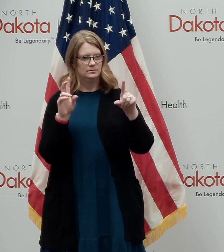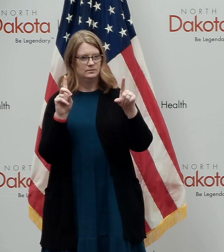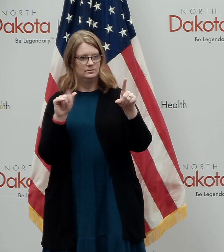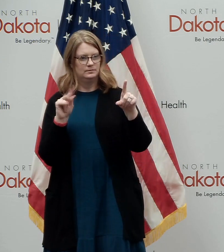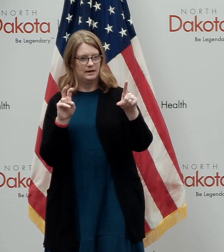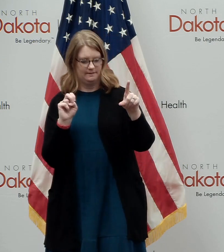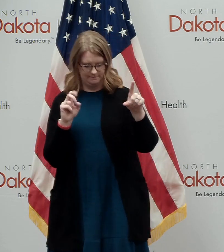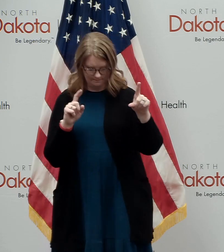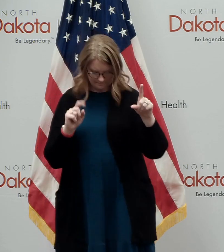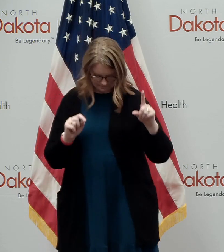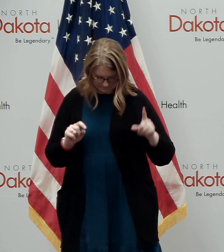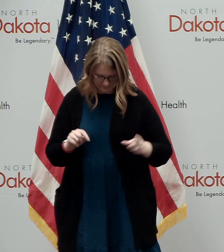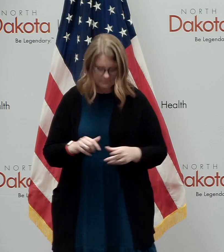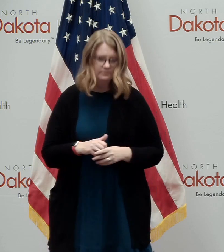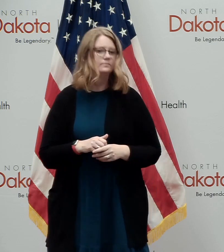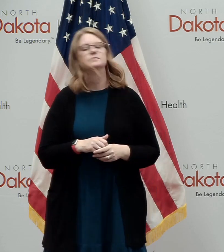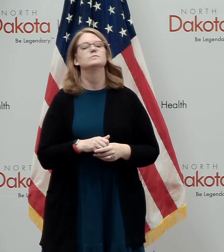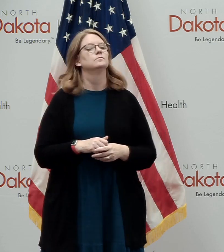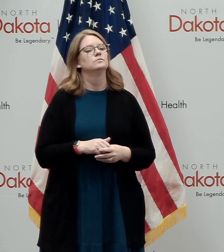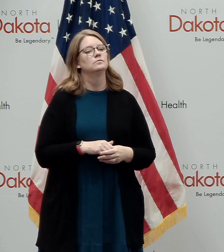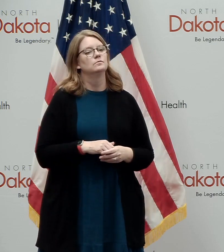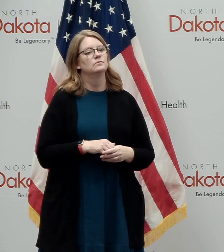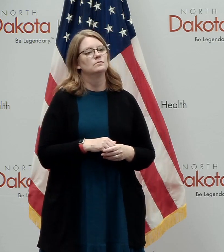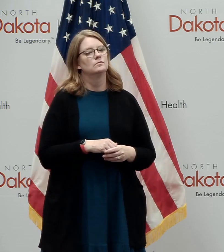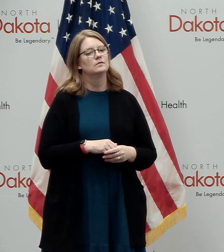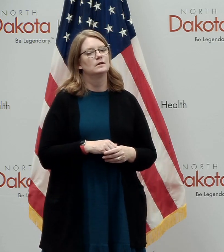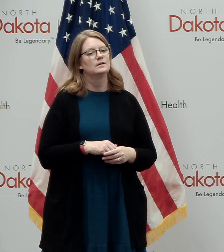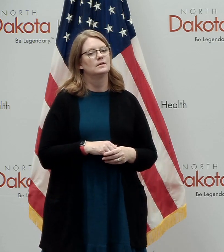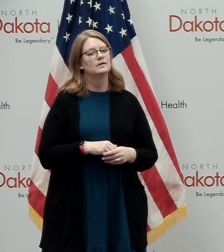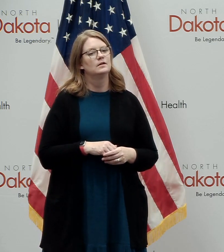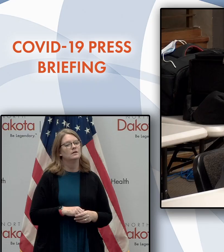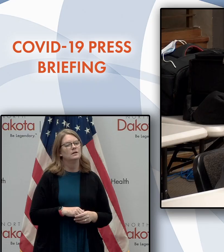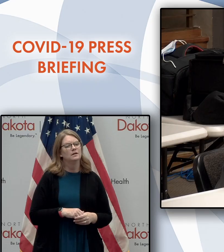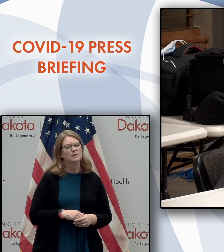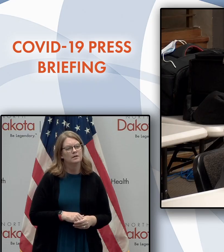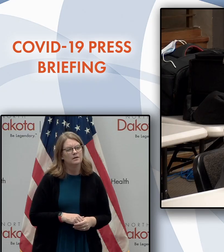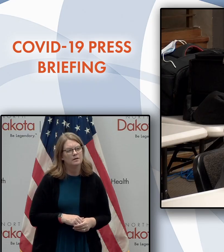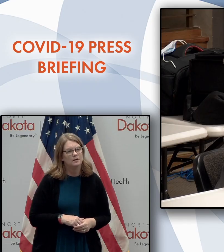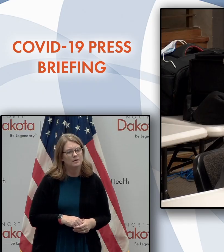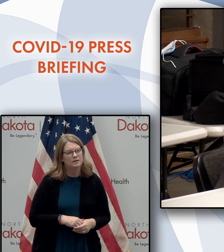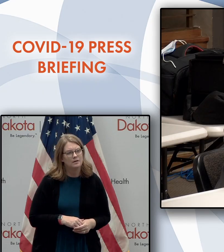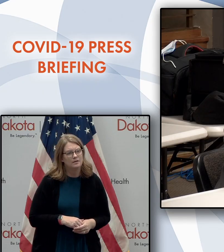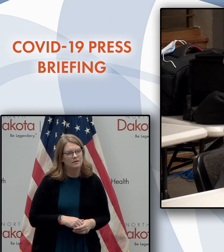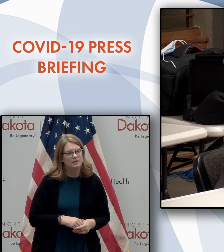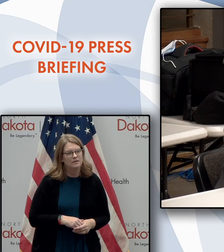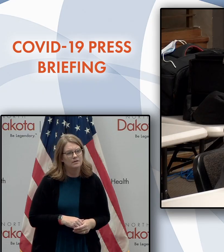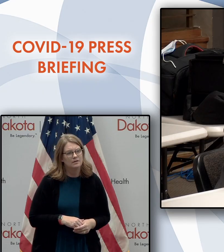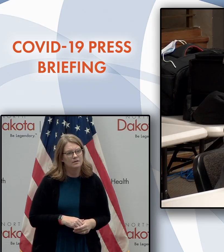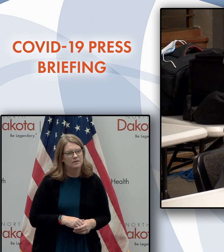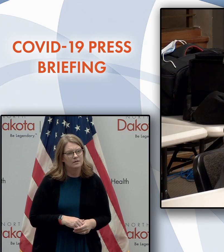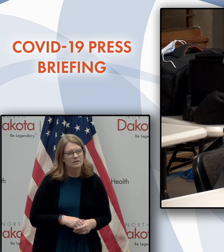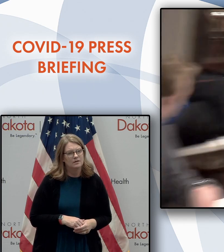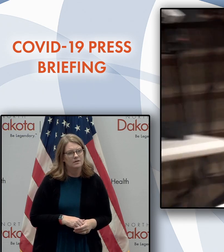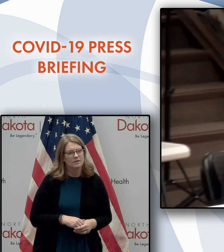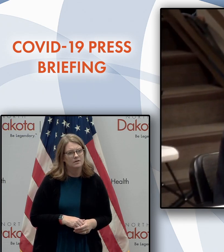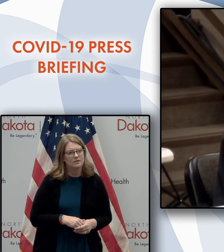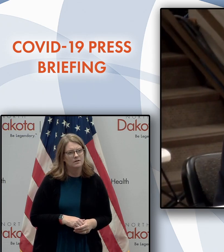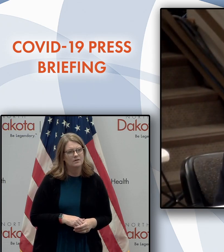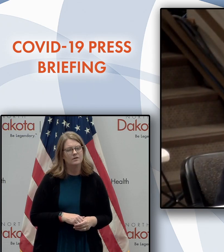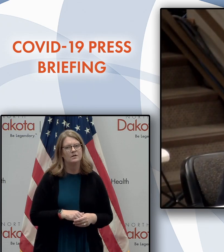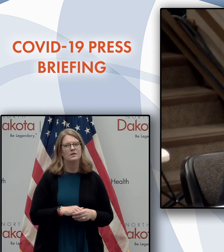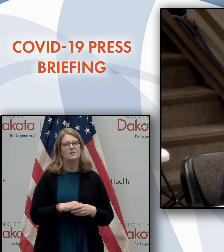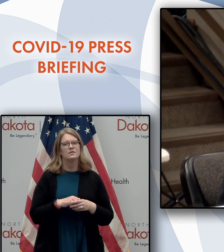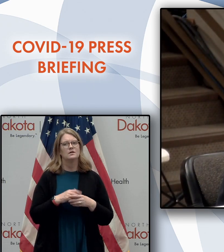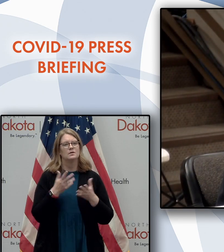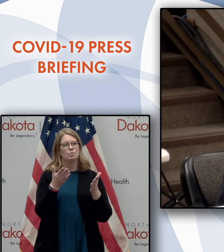and yes, Dave. Just to follow up a little bit on the appeal for people to be poll